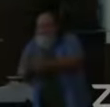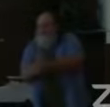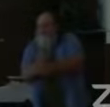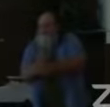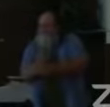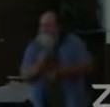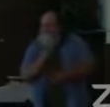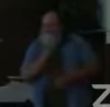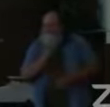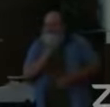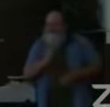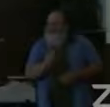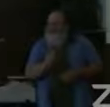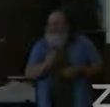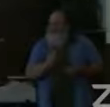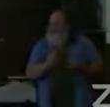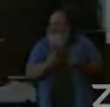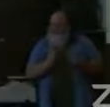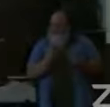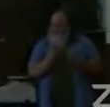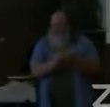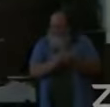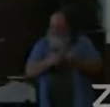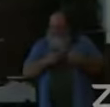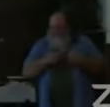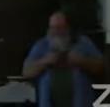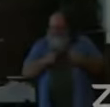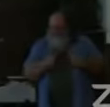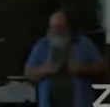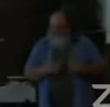you can't just give them your heart. You understand what I'm saying?